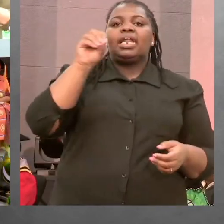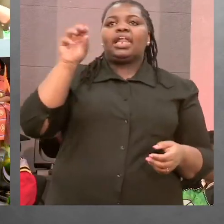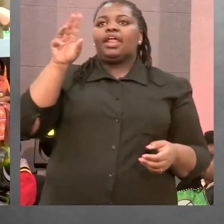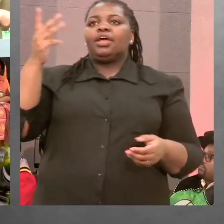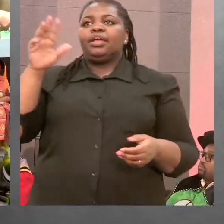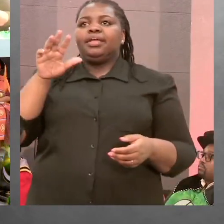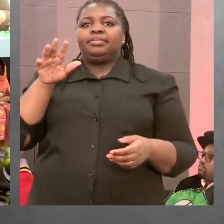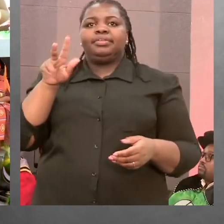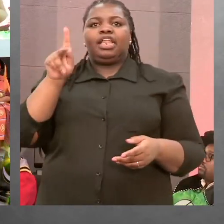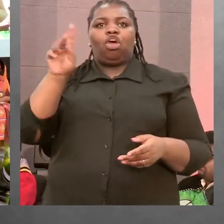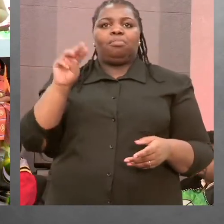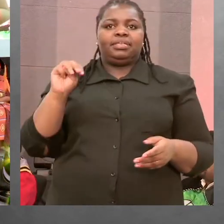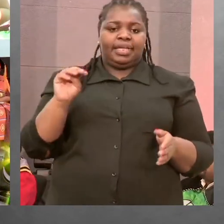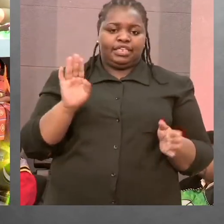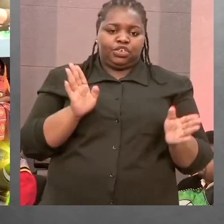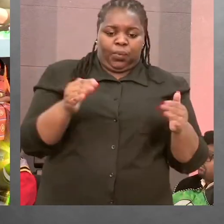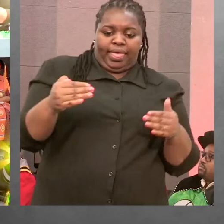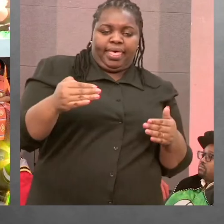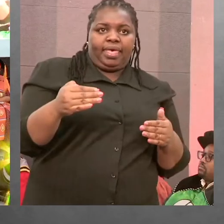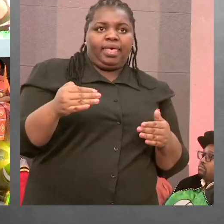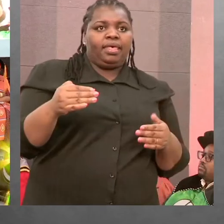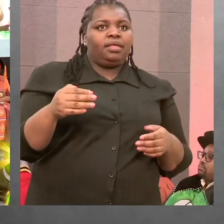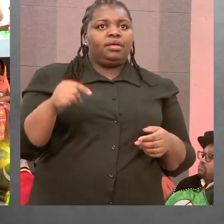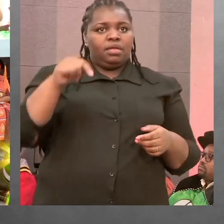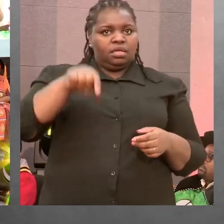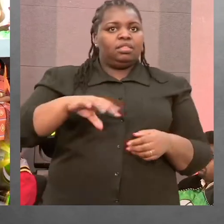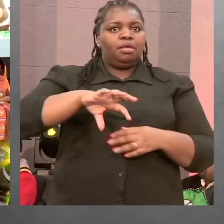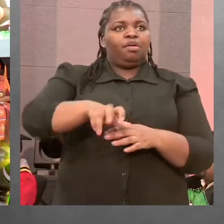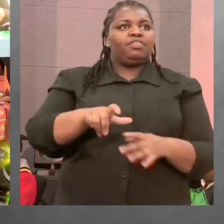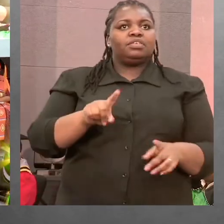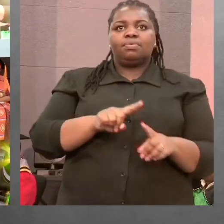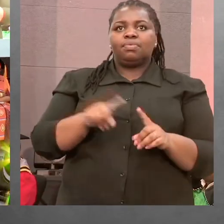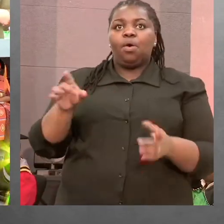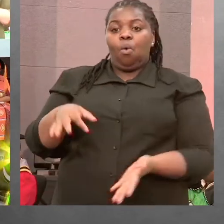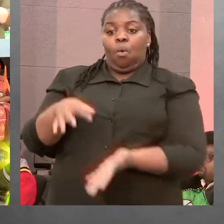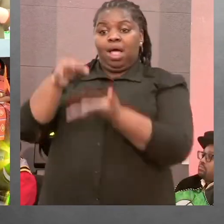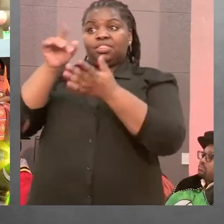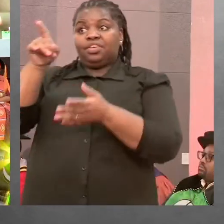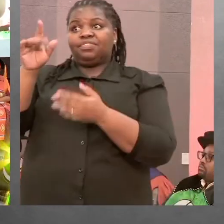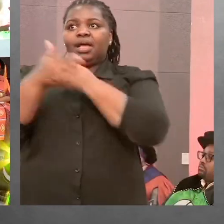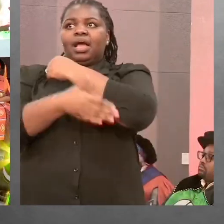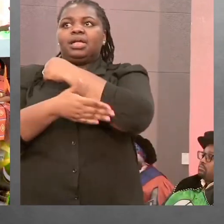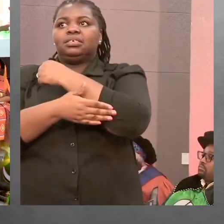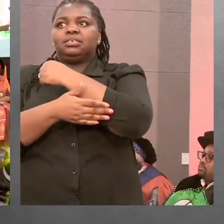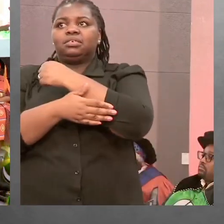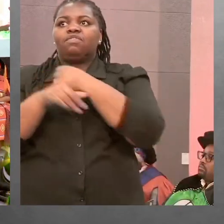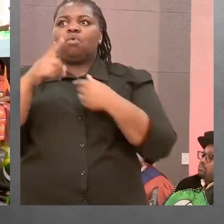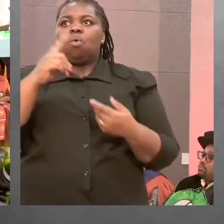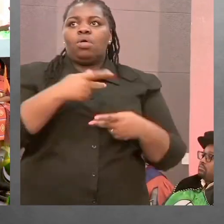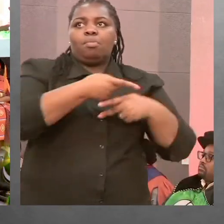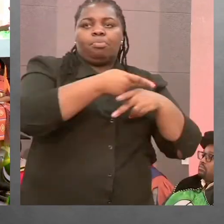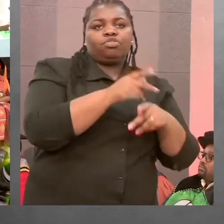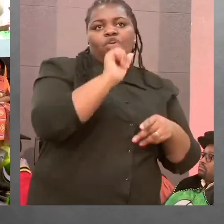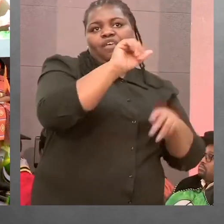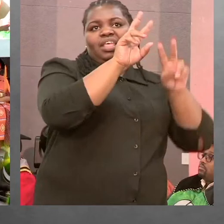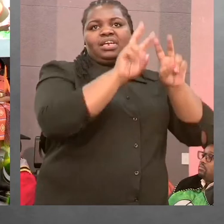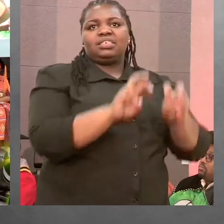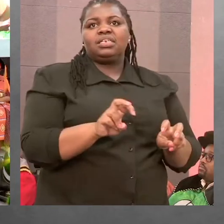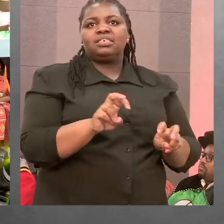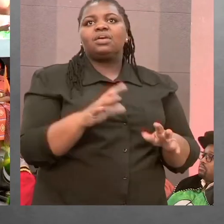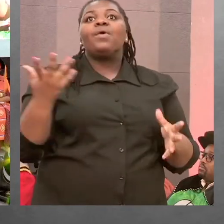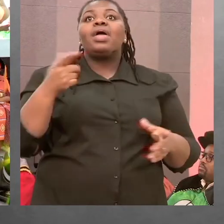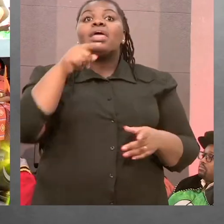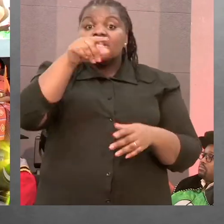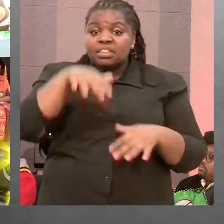square of ocean in the province. And the wealth of the country, in terms of the projections of the research, is in